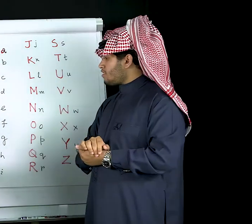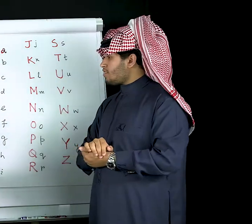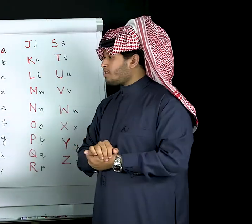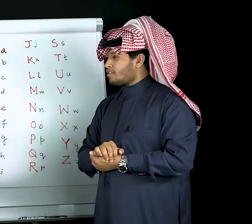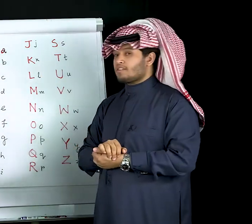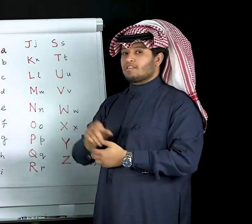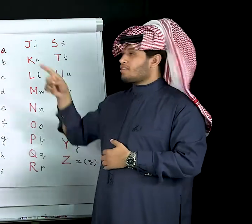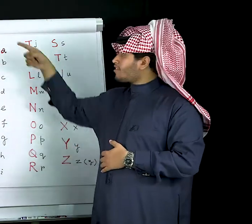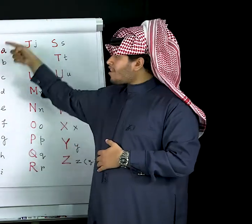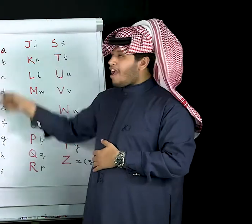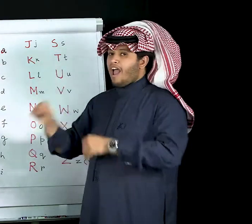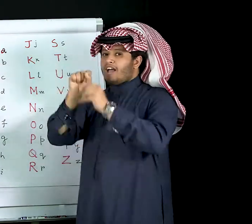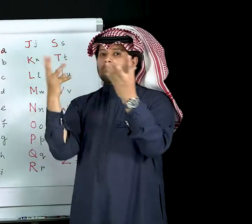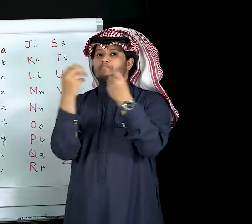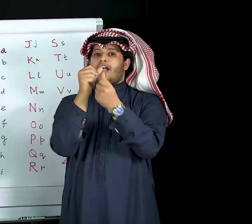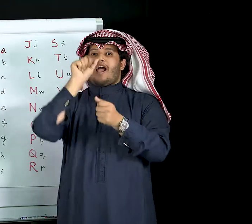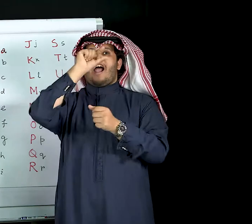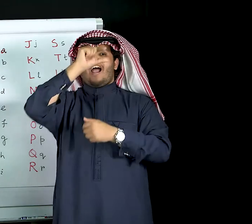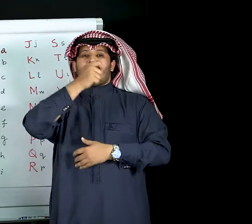these alphabets.